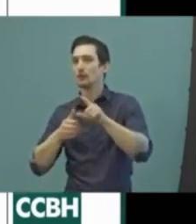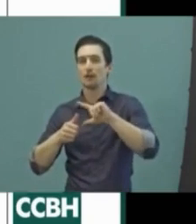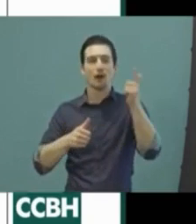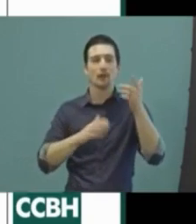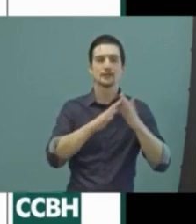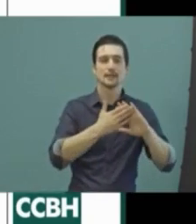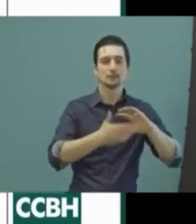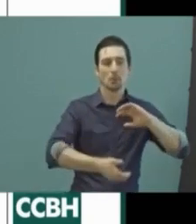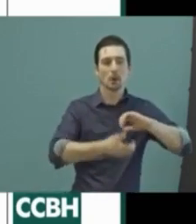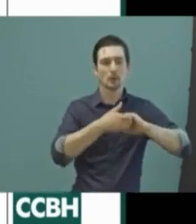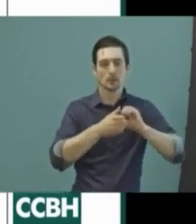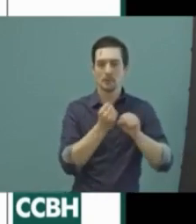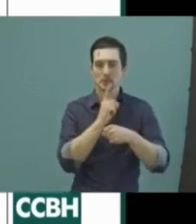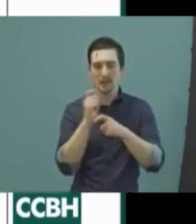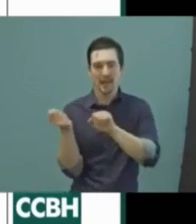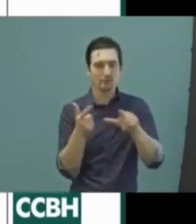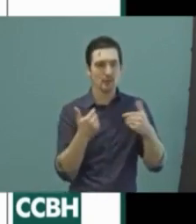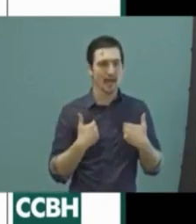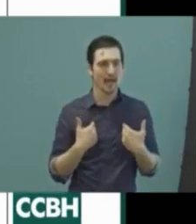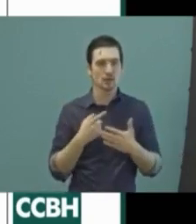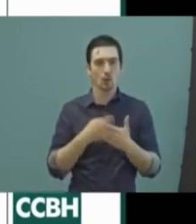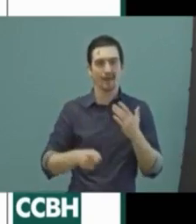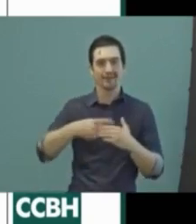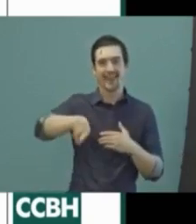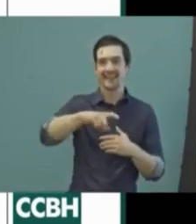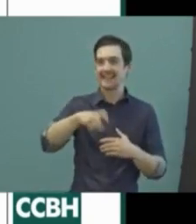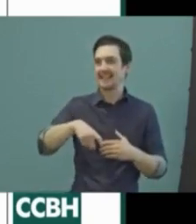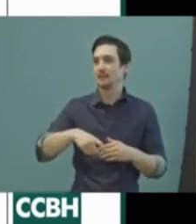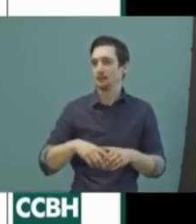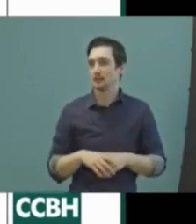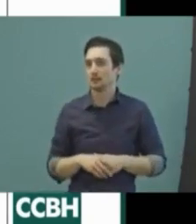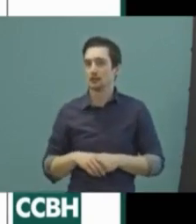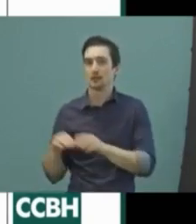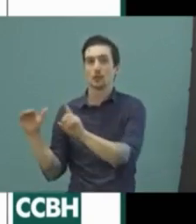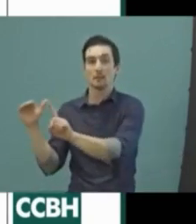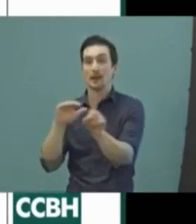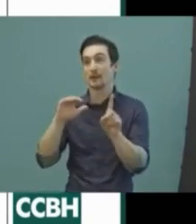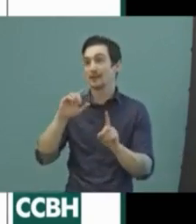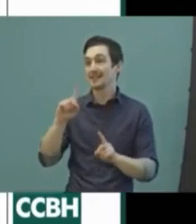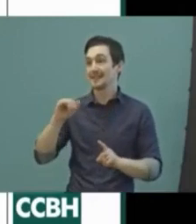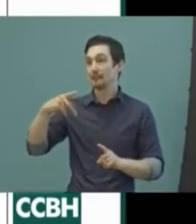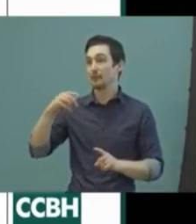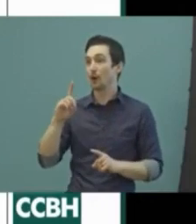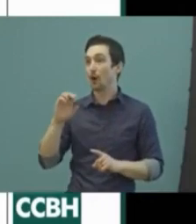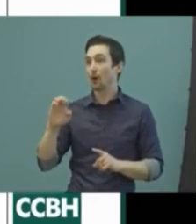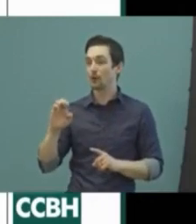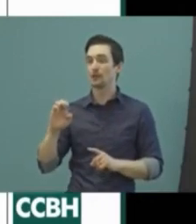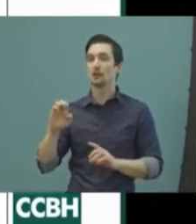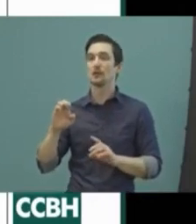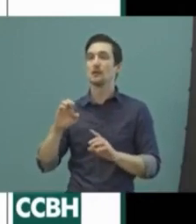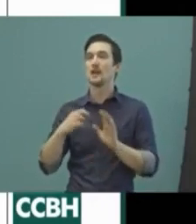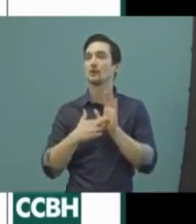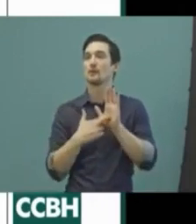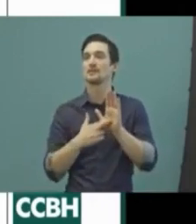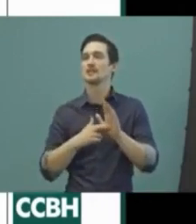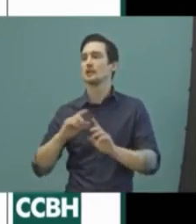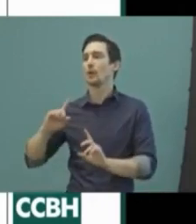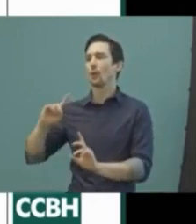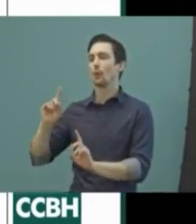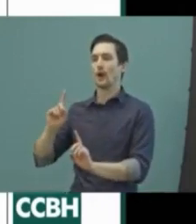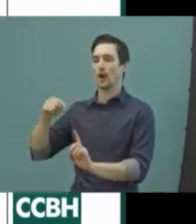this difficult time. And again, as a reminder that the zip code simply represents where